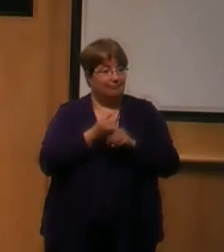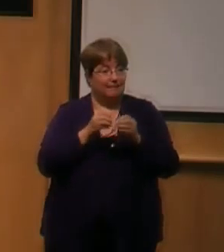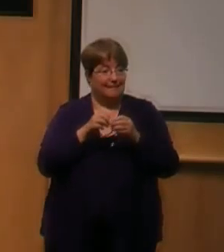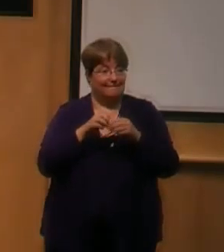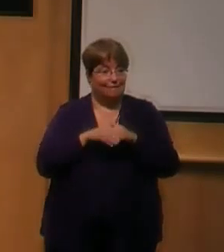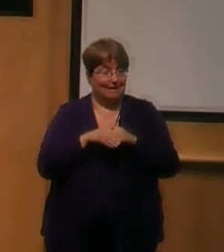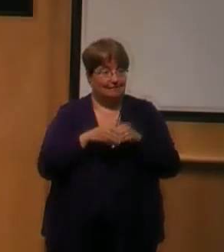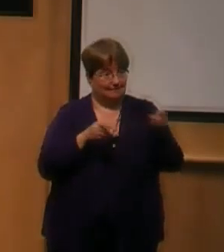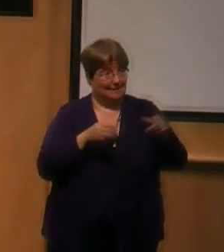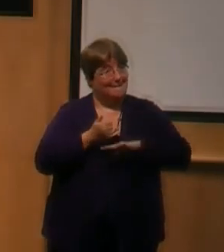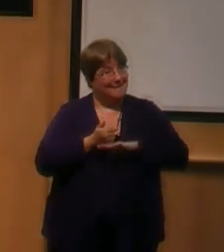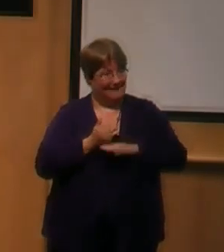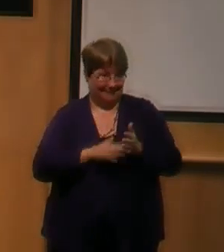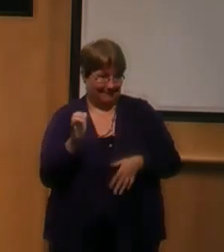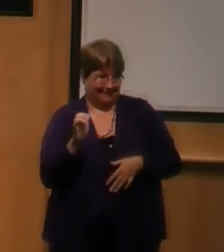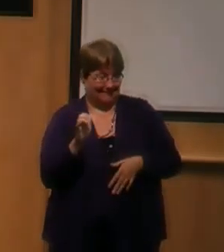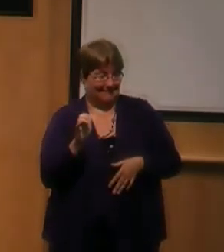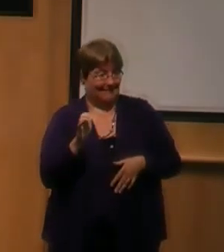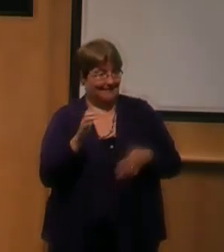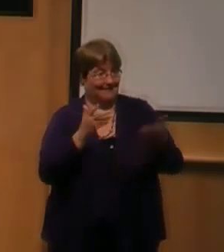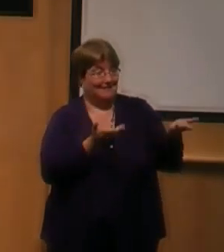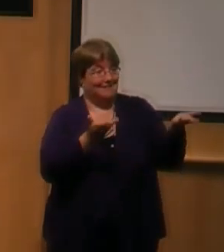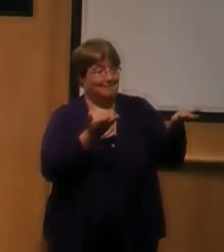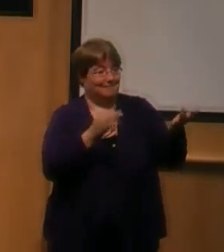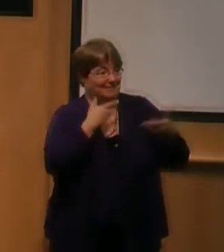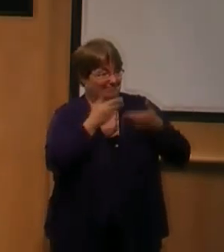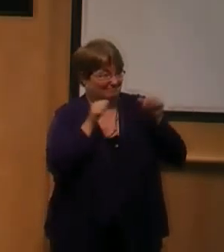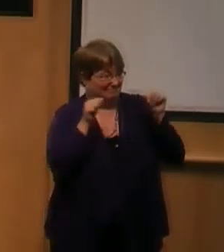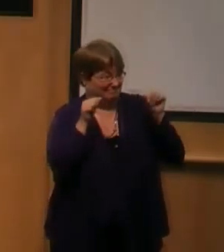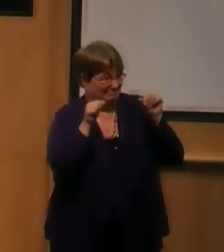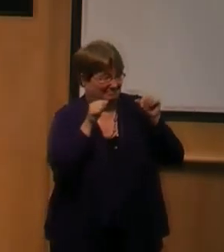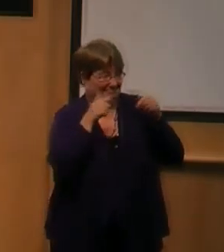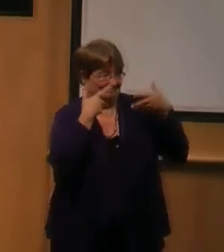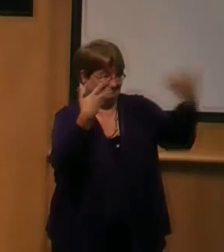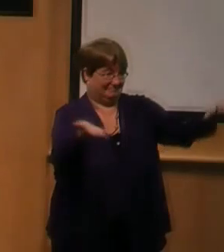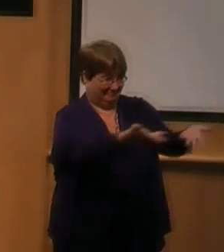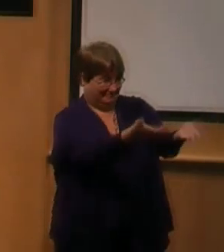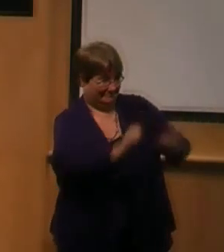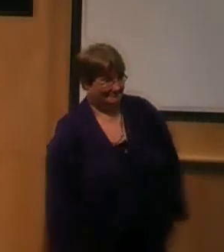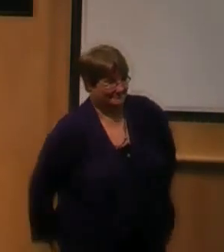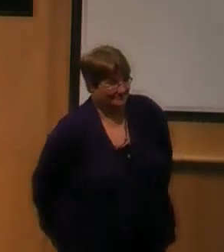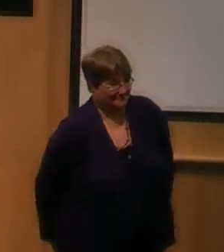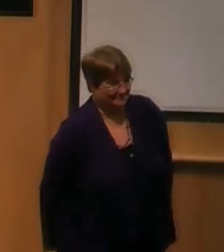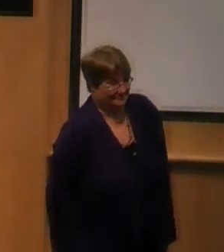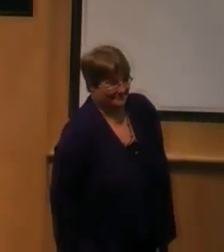Normally, I'm trying to find the foundation here based in Manchester. So I think maybe I'm looking at it and just go to explain it.